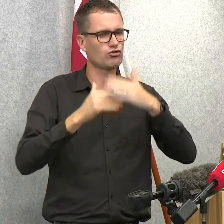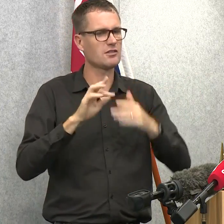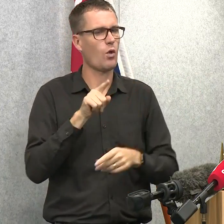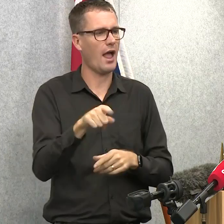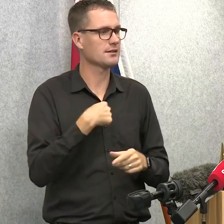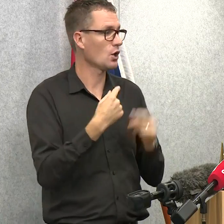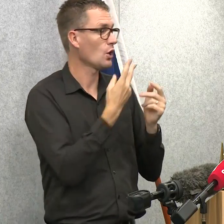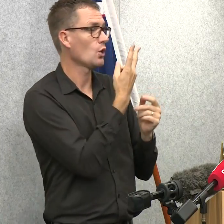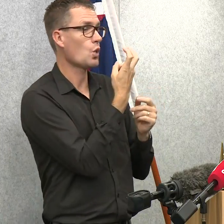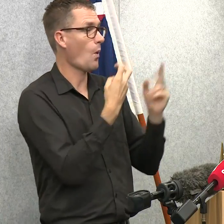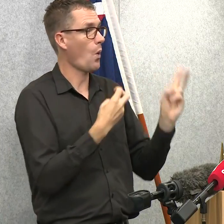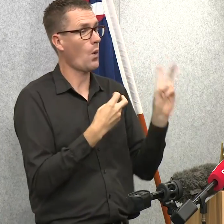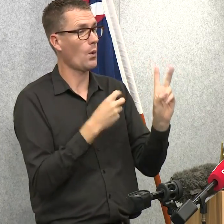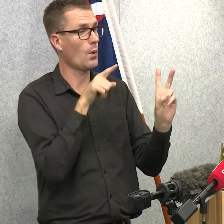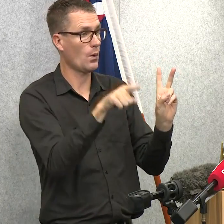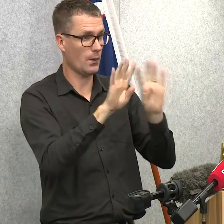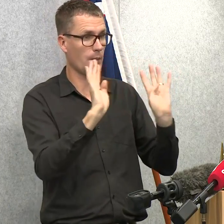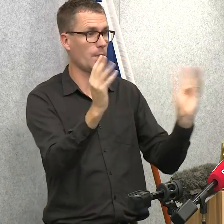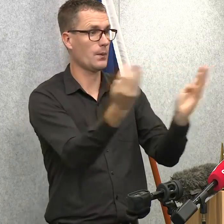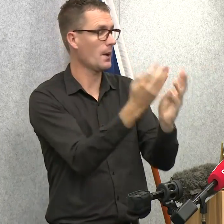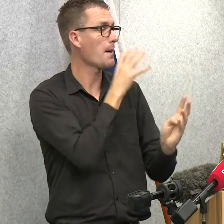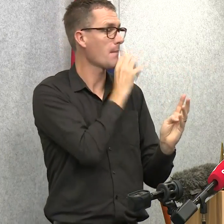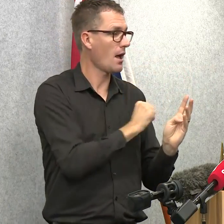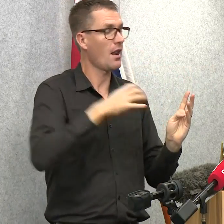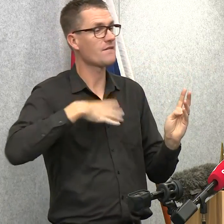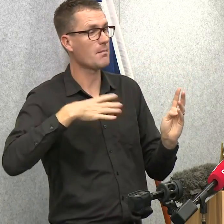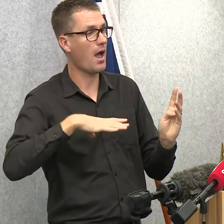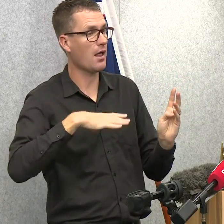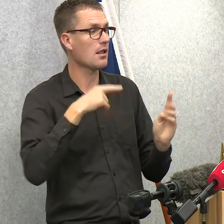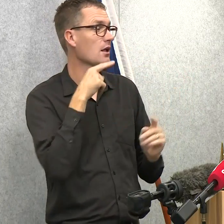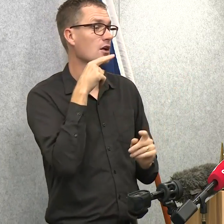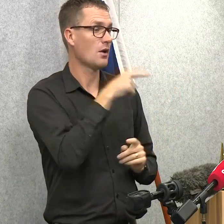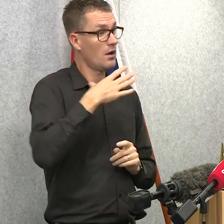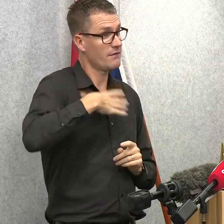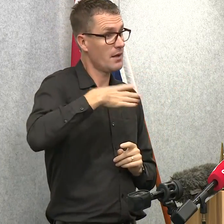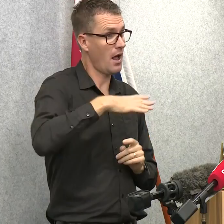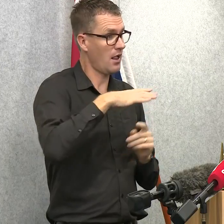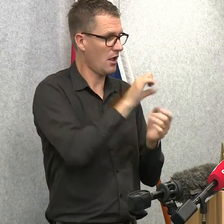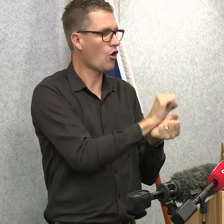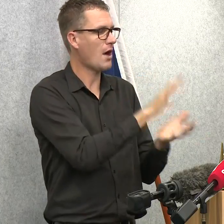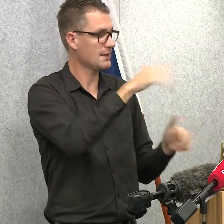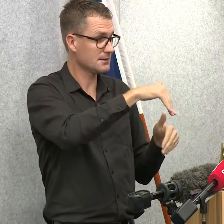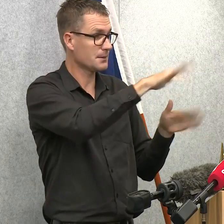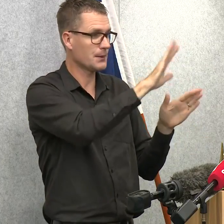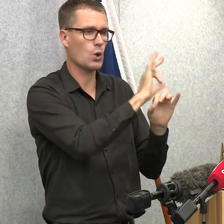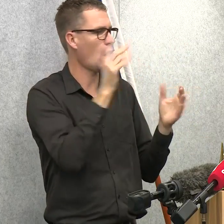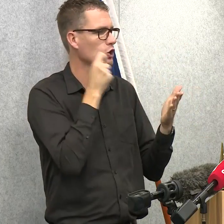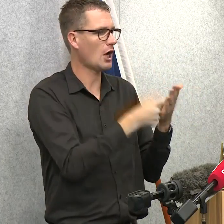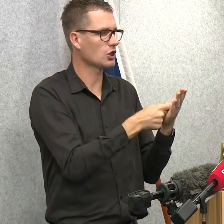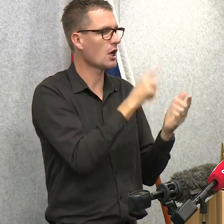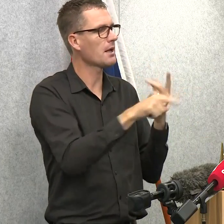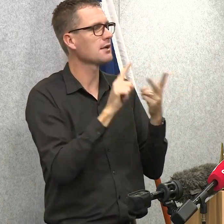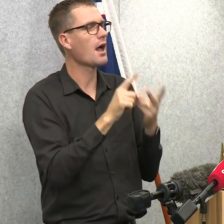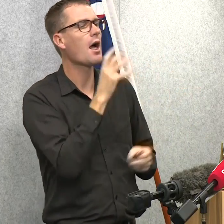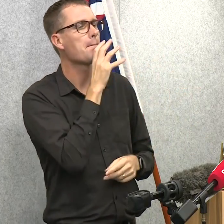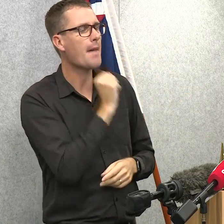cordon, a male and a female. She has been released without charge. I do understand that the male in